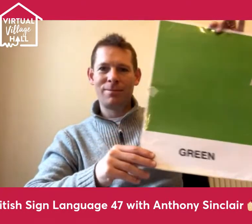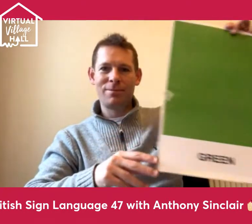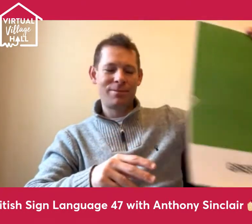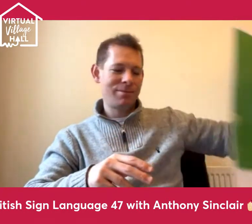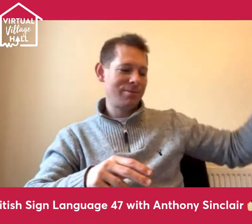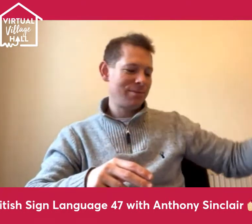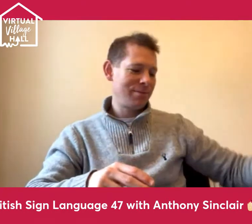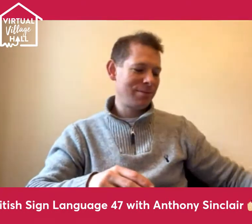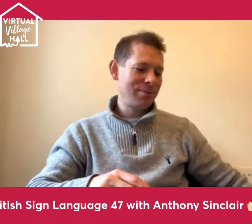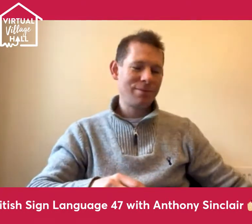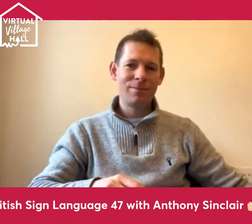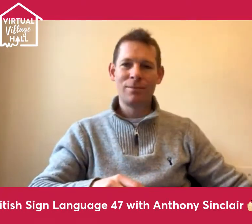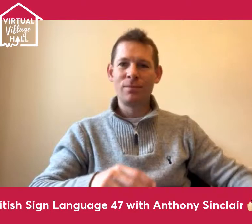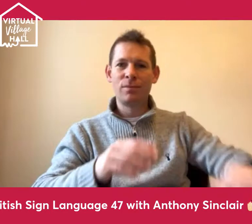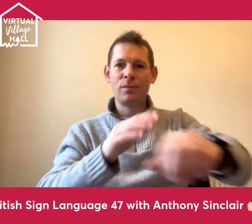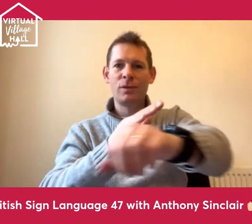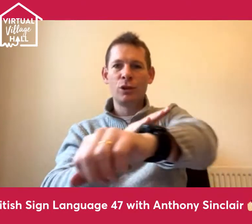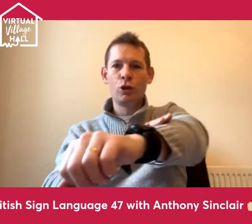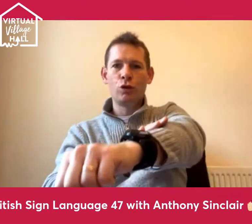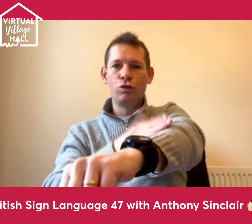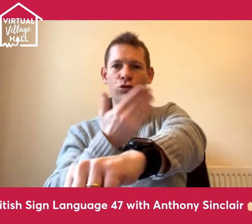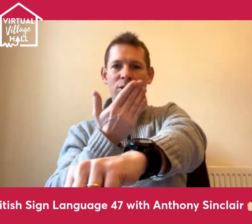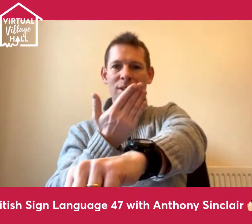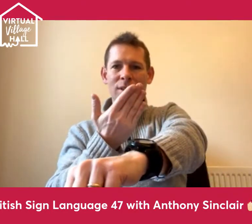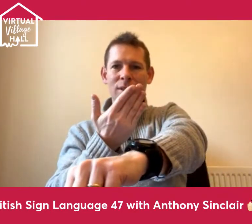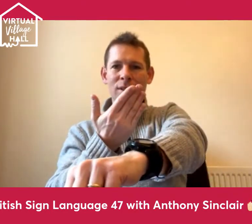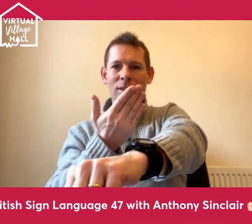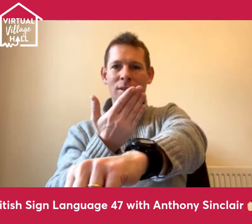And this one is green.